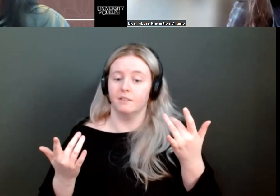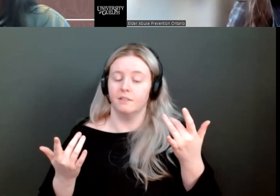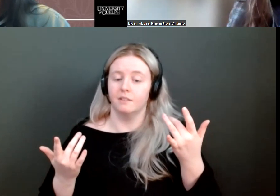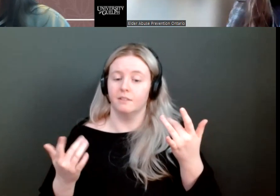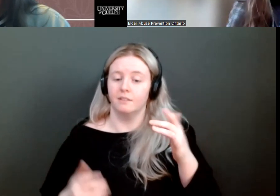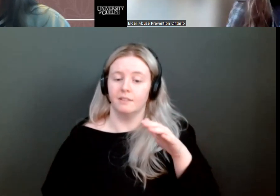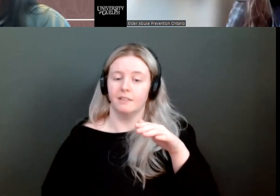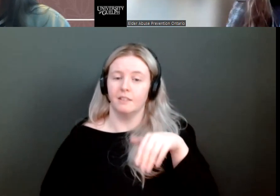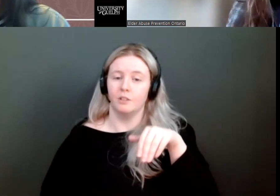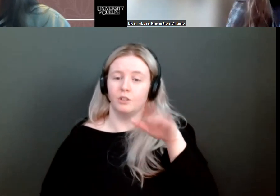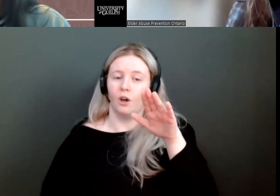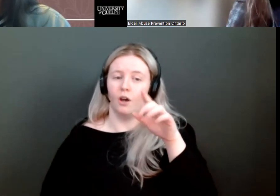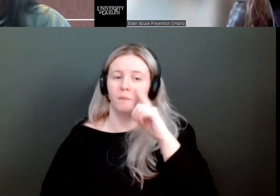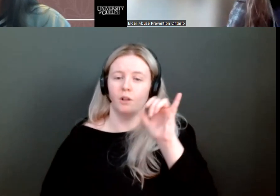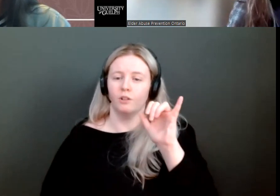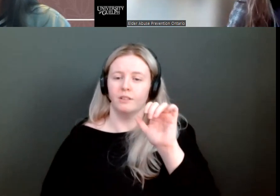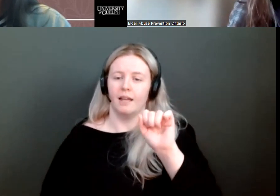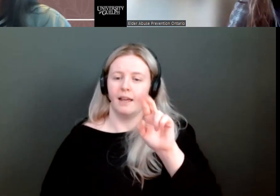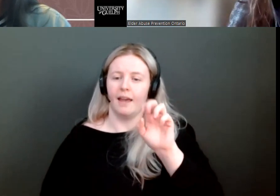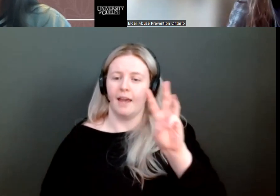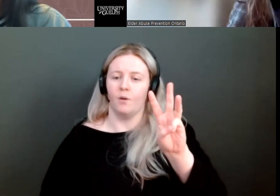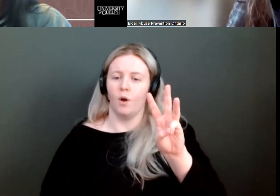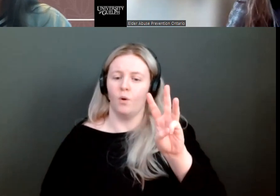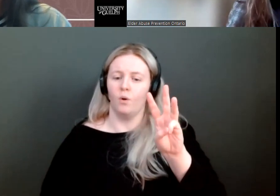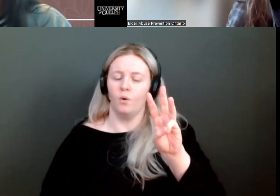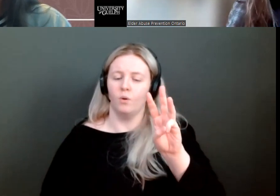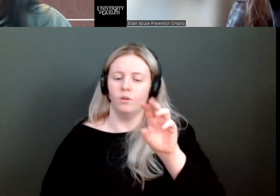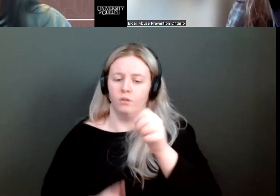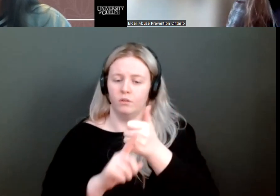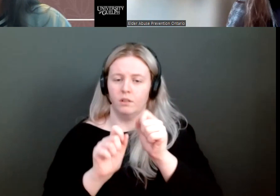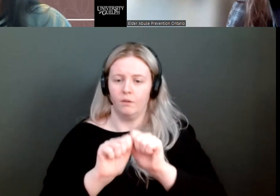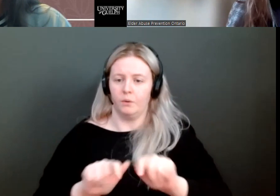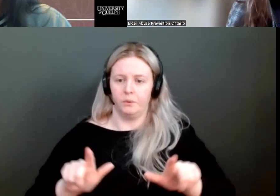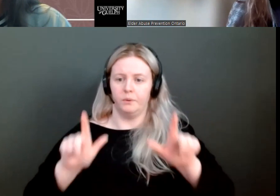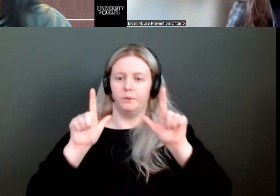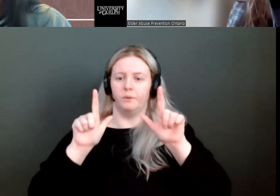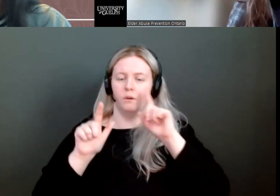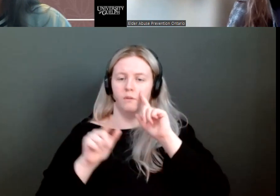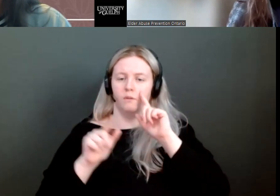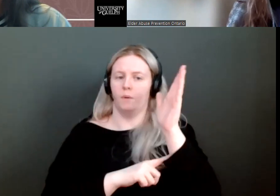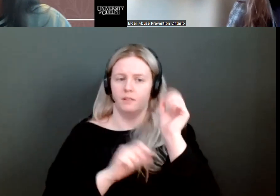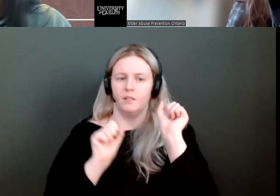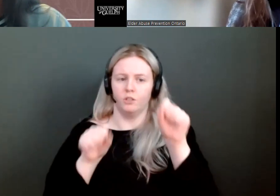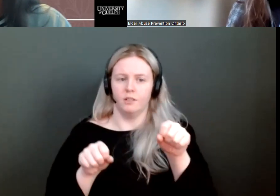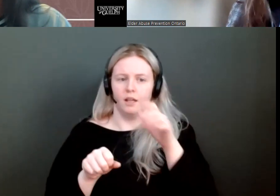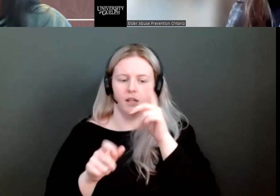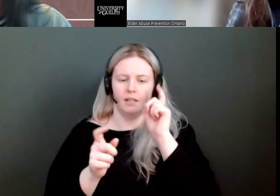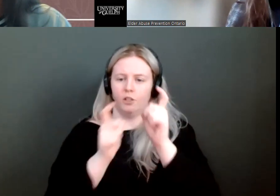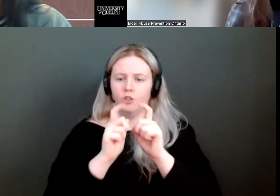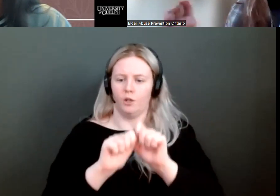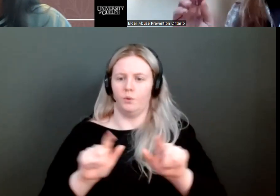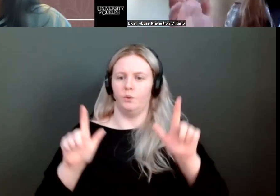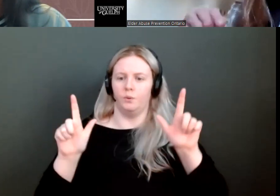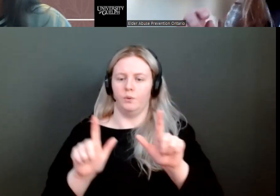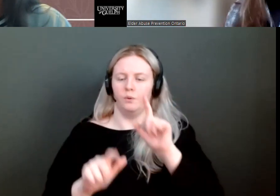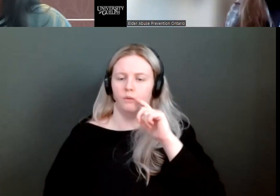top box, it looks like a double arrow. You can make that larger so your screen is bigger for the presentations on your own, on your feed computer,